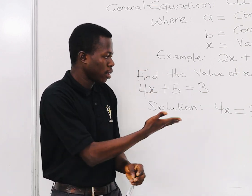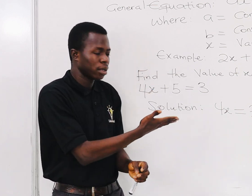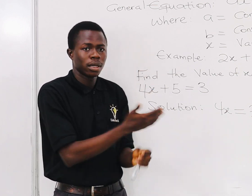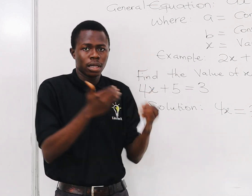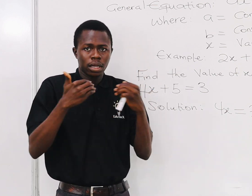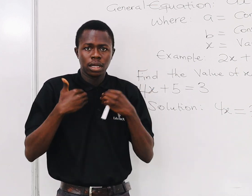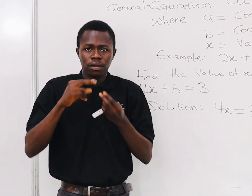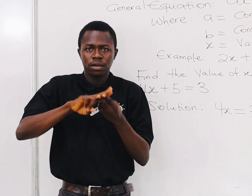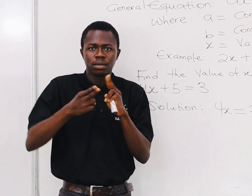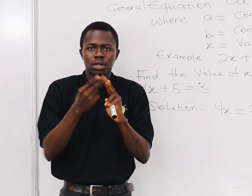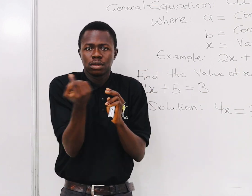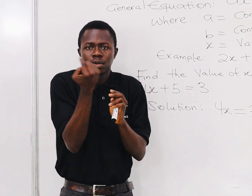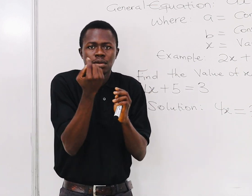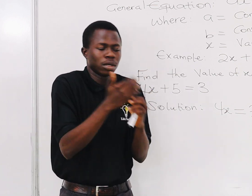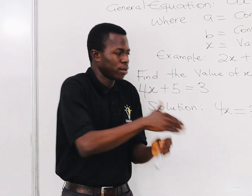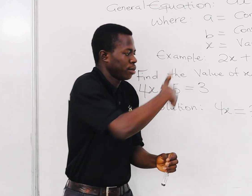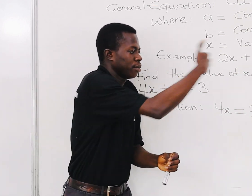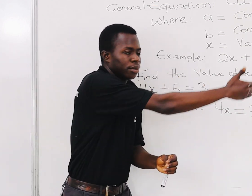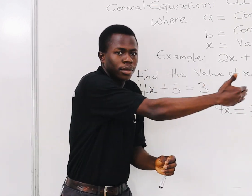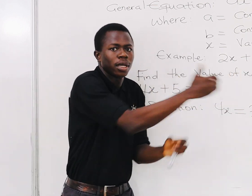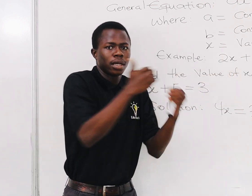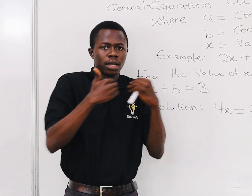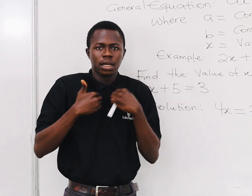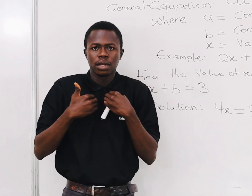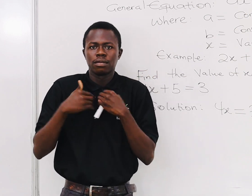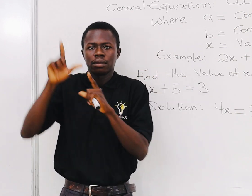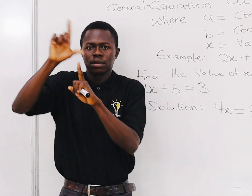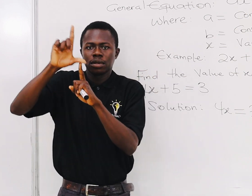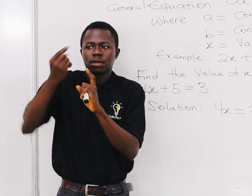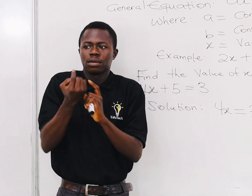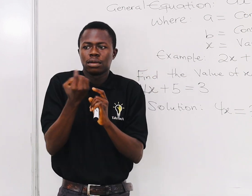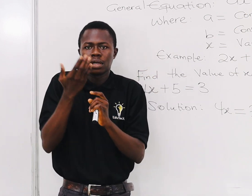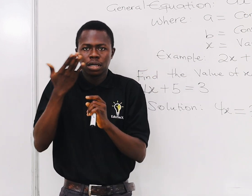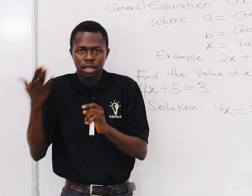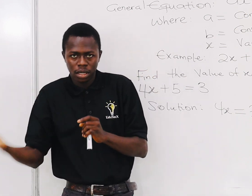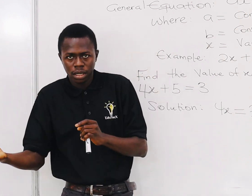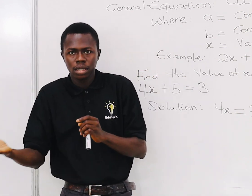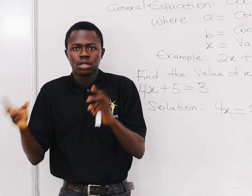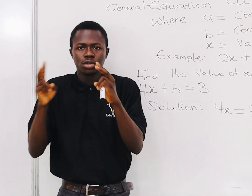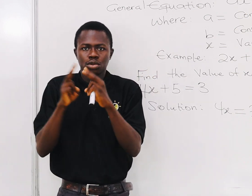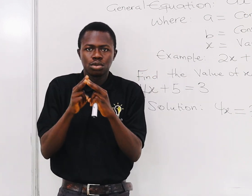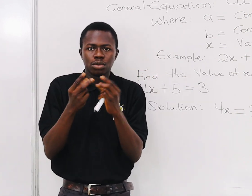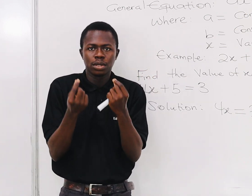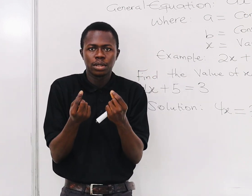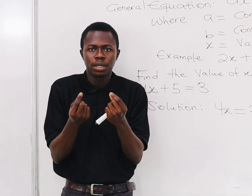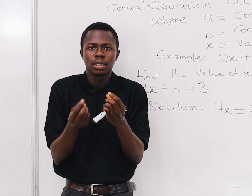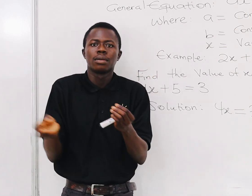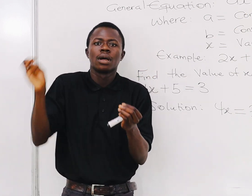So here we have 4x, and then on the other side we have 3 minus 5. So what